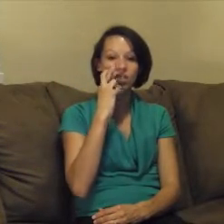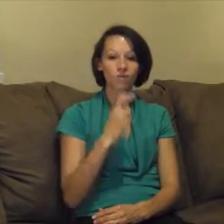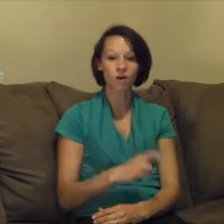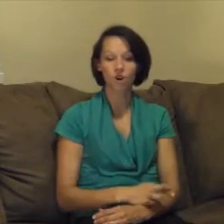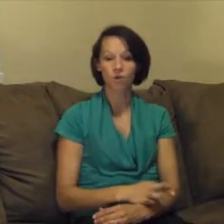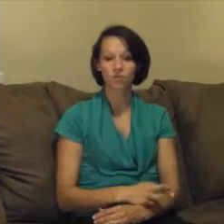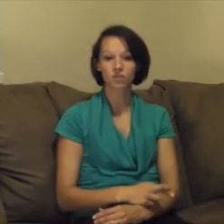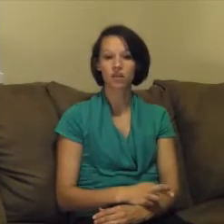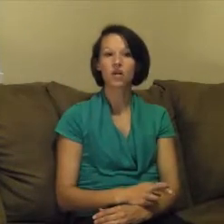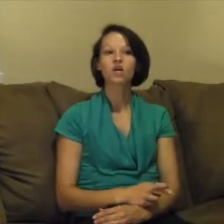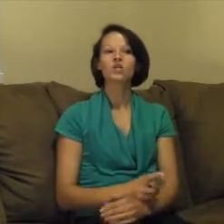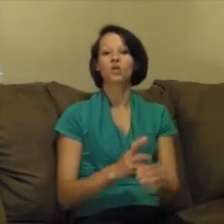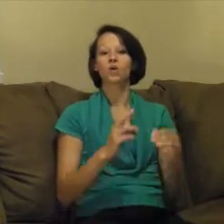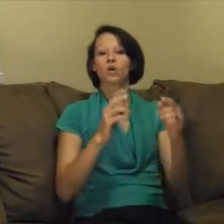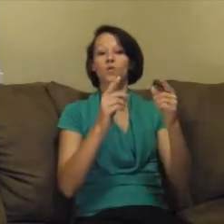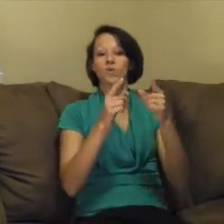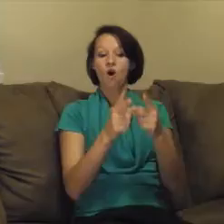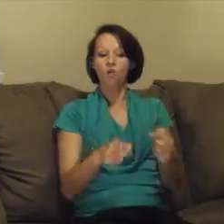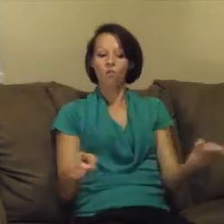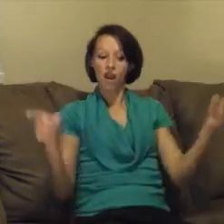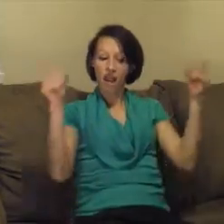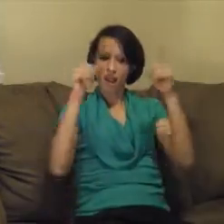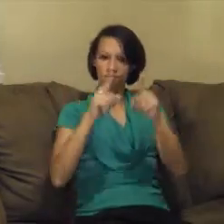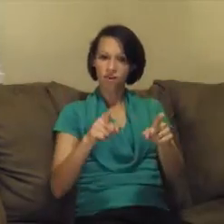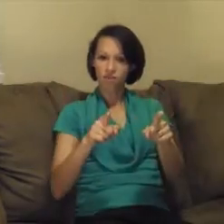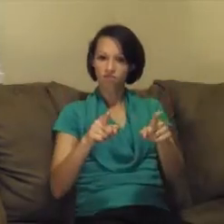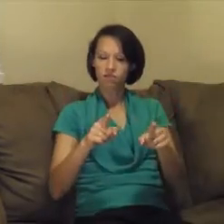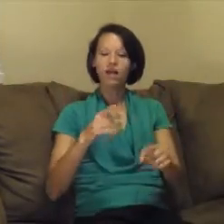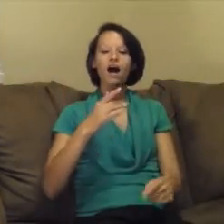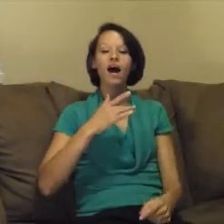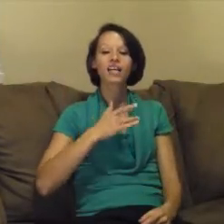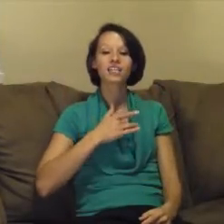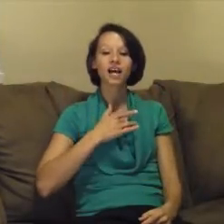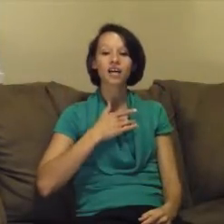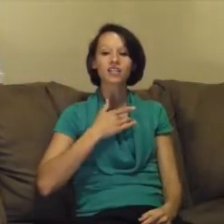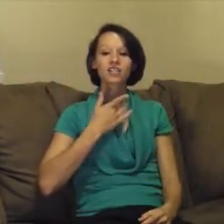to our nose. So it goes, whenever I touch,